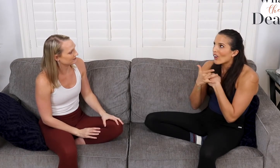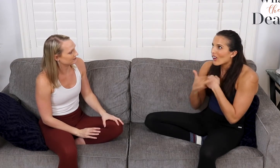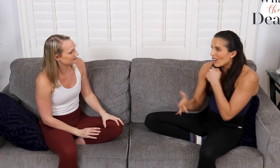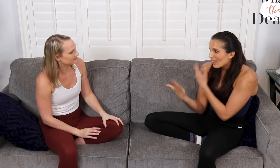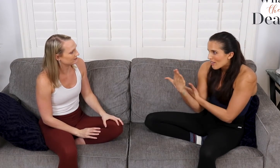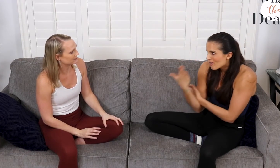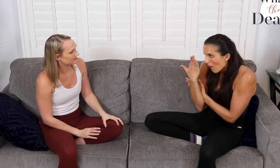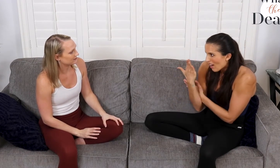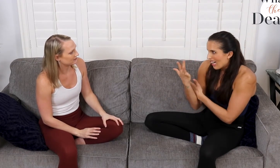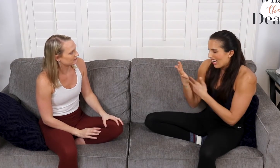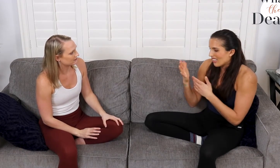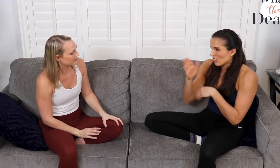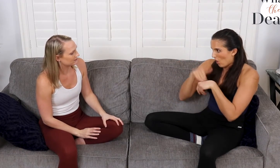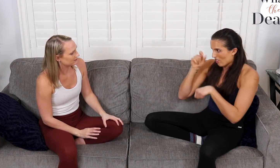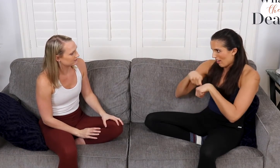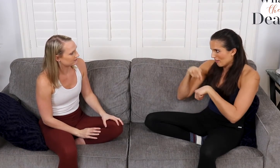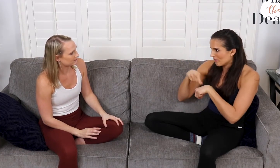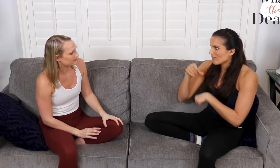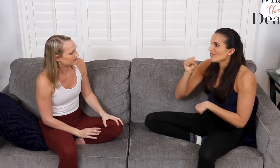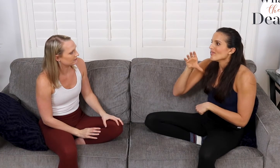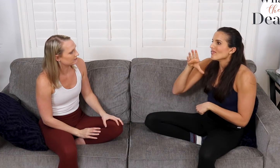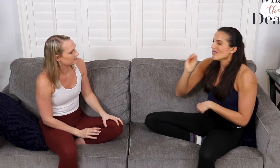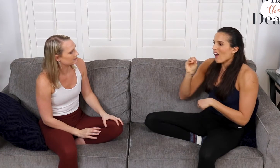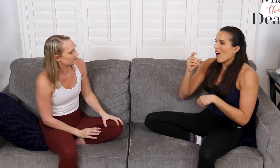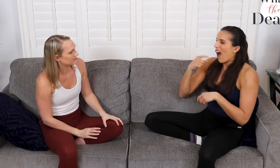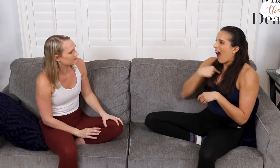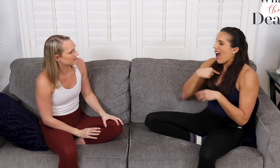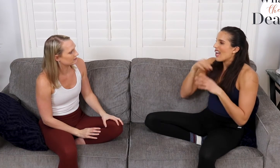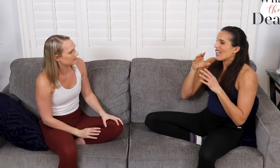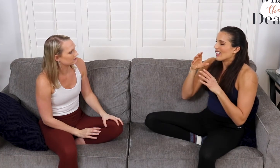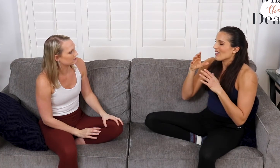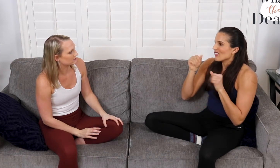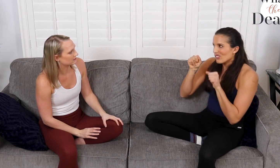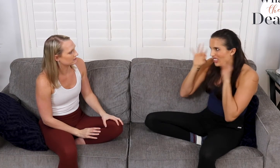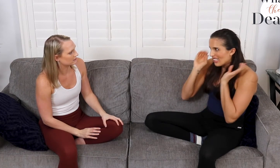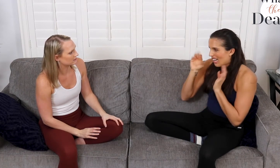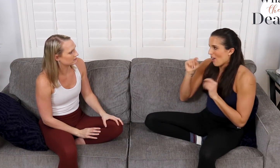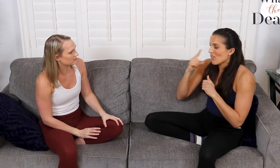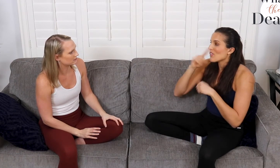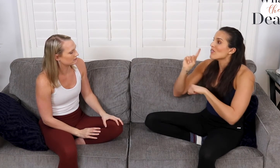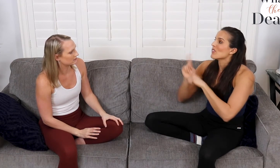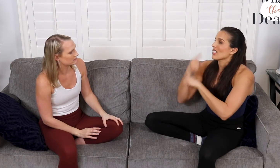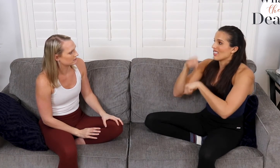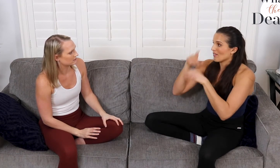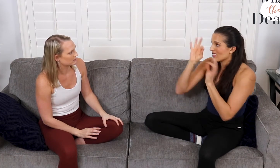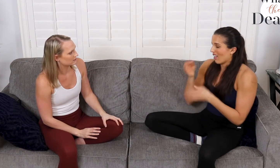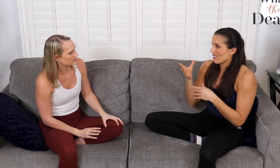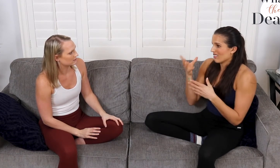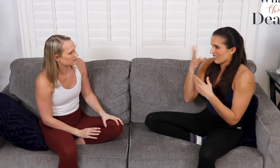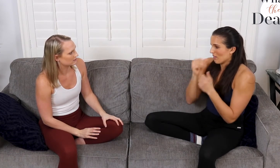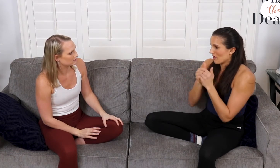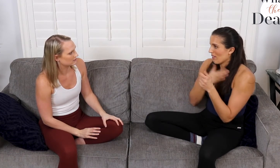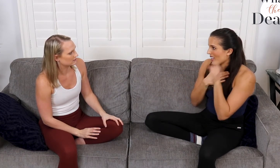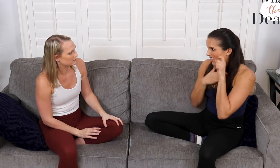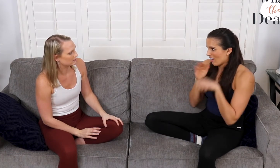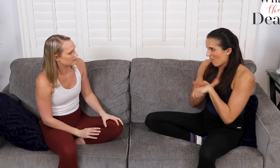technology, there's more and more access. You got your watch, you have an Apple Watch that you can use. And sometimes on trips, that's nice. You